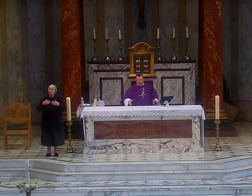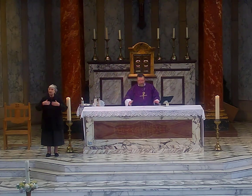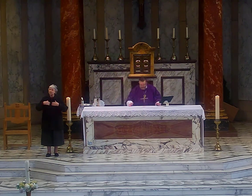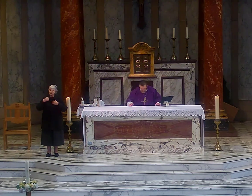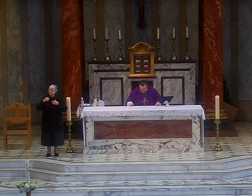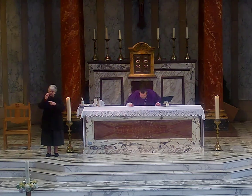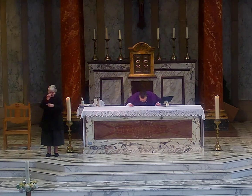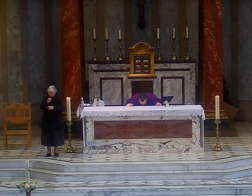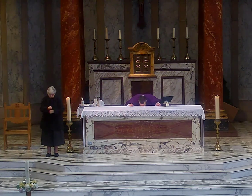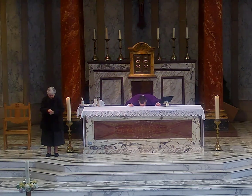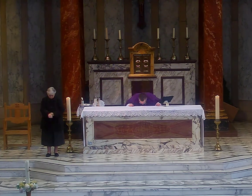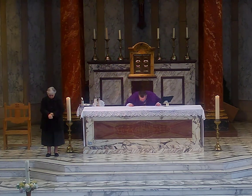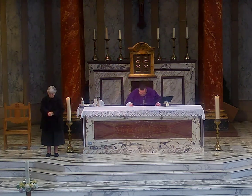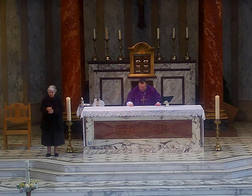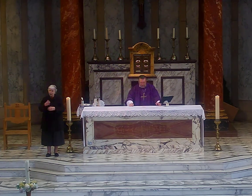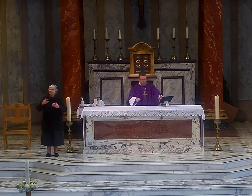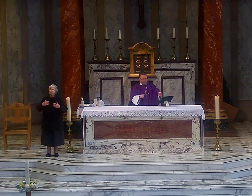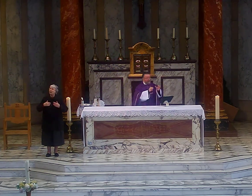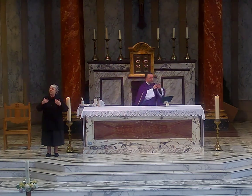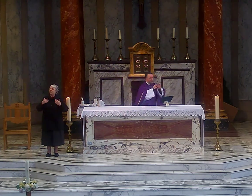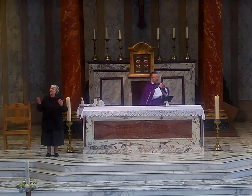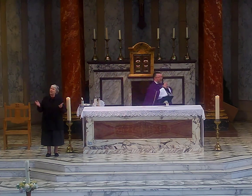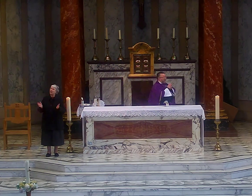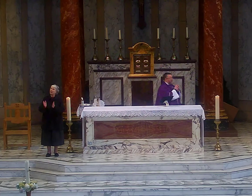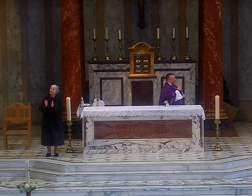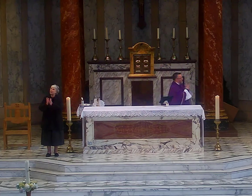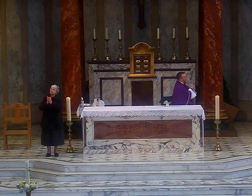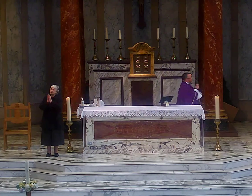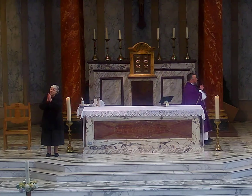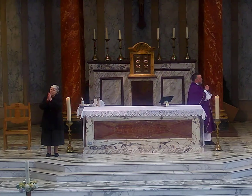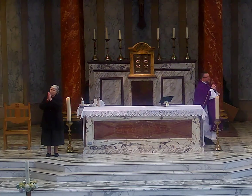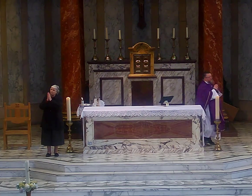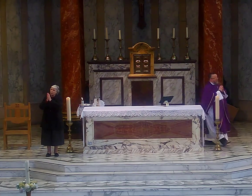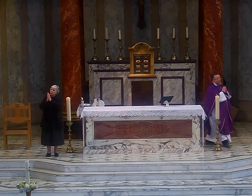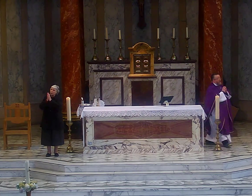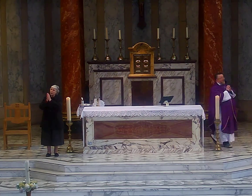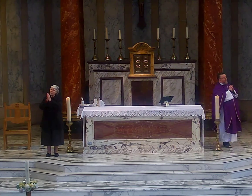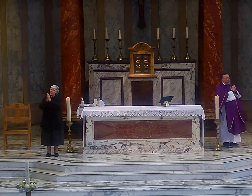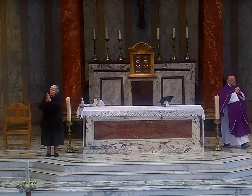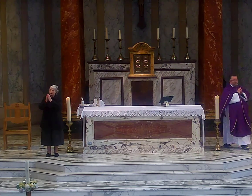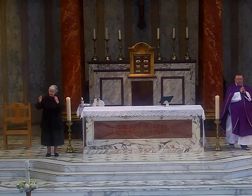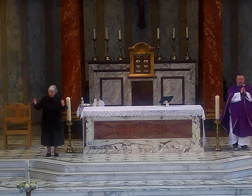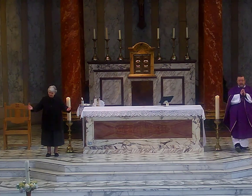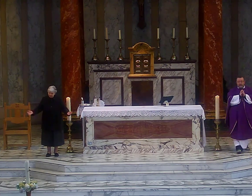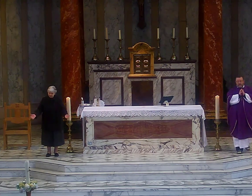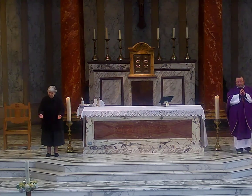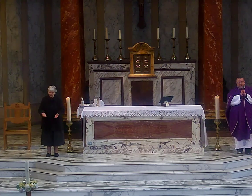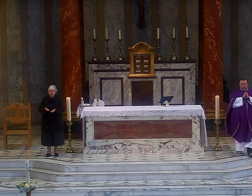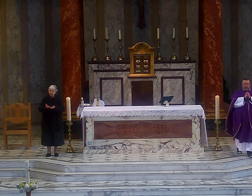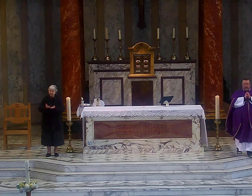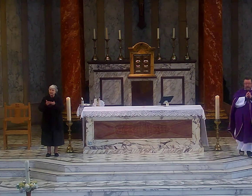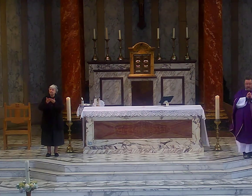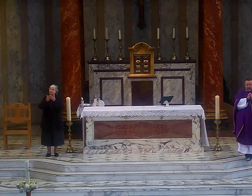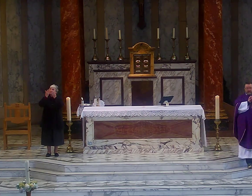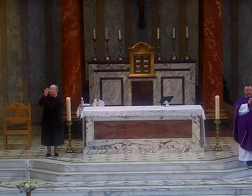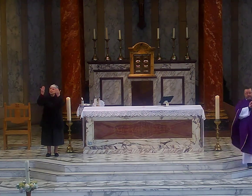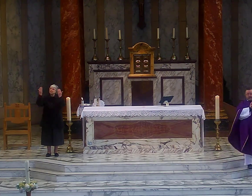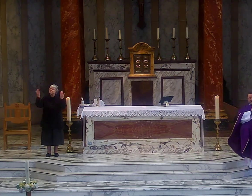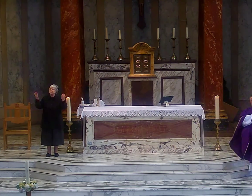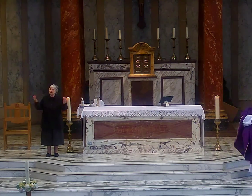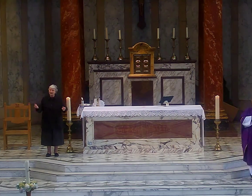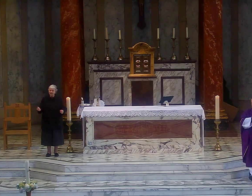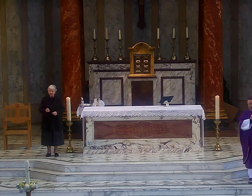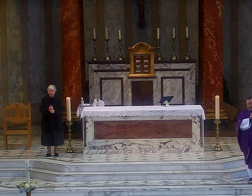as i bow my head in practice take